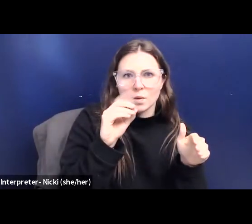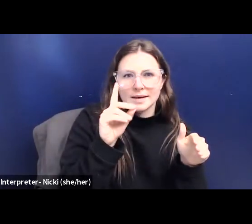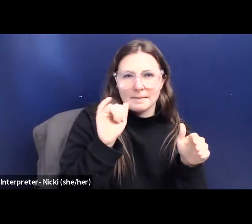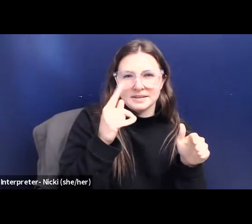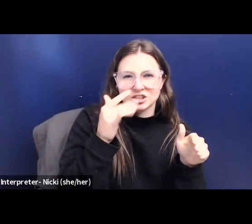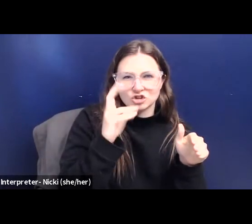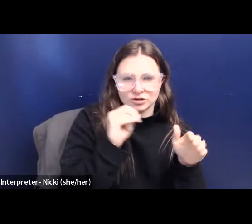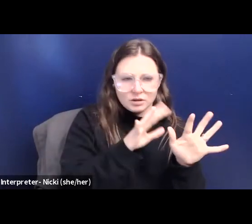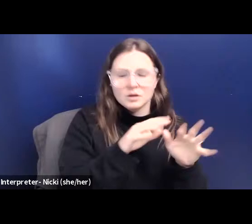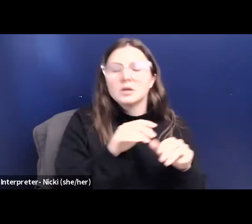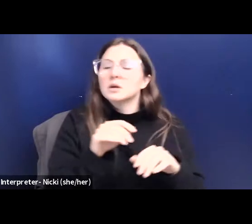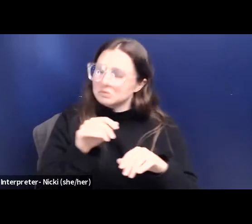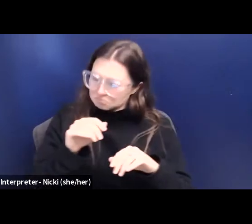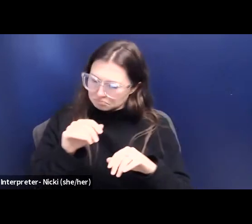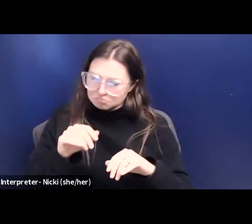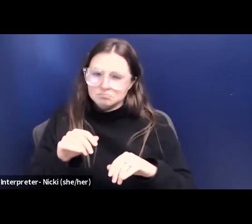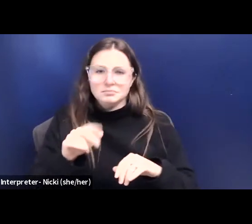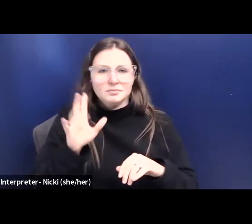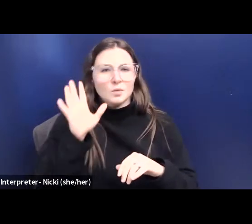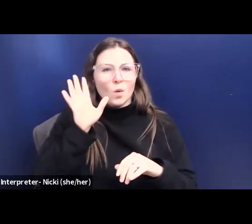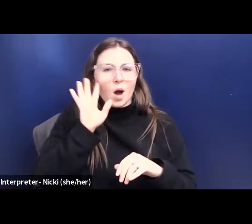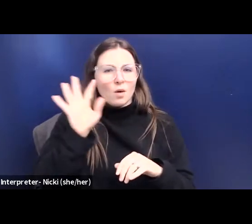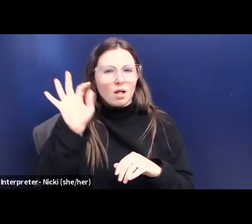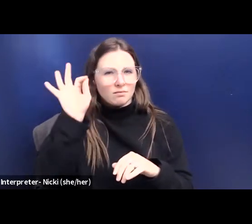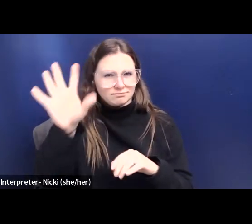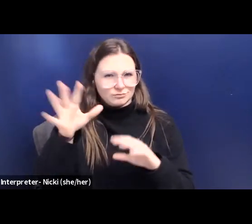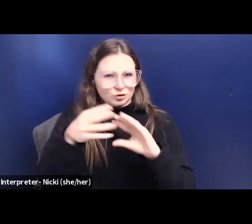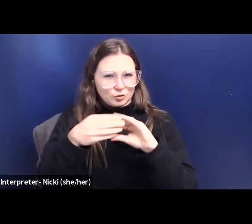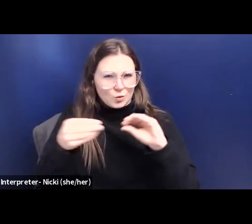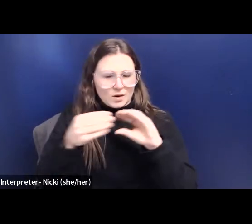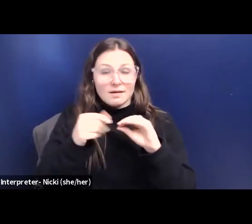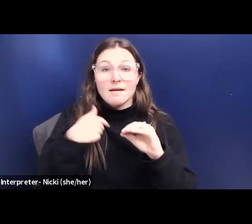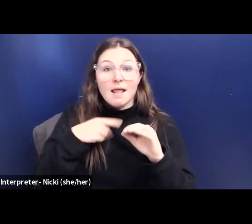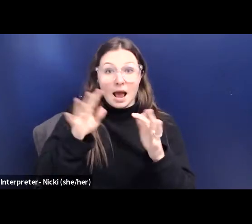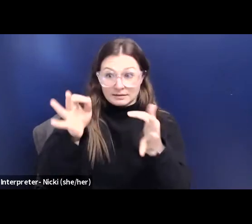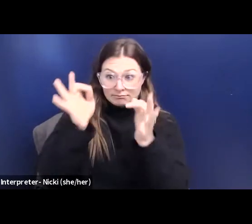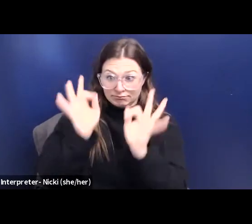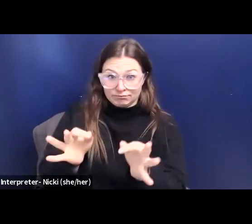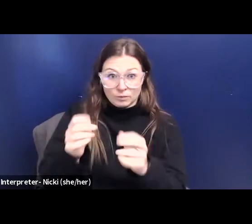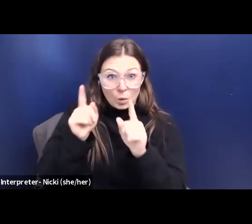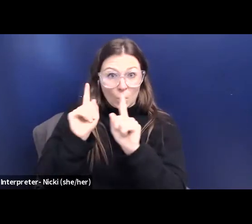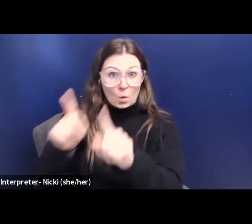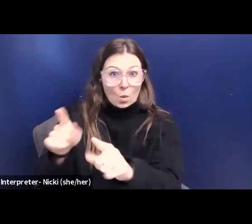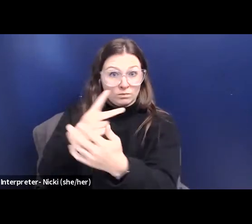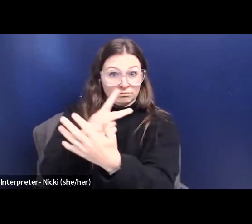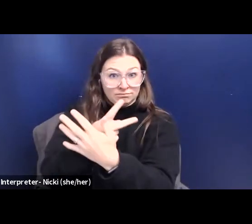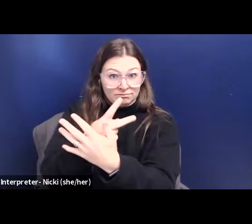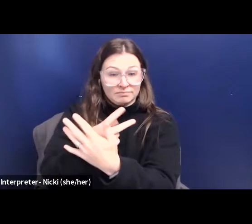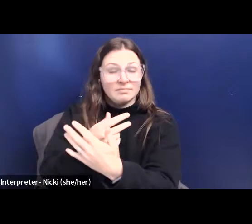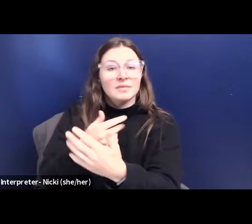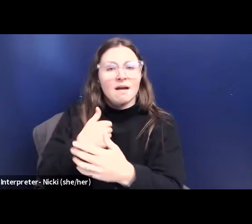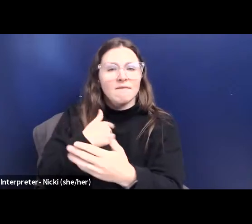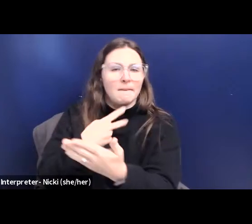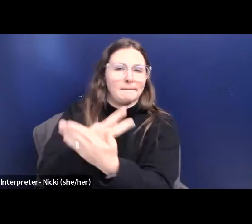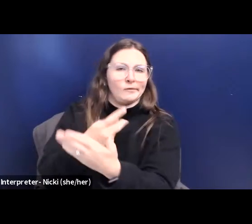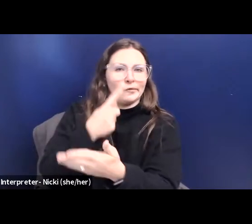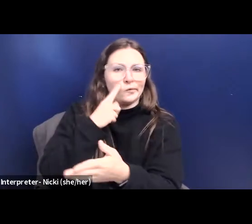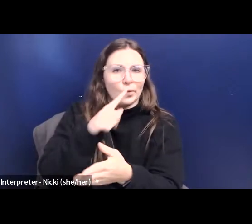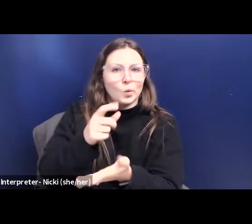question. When I chose to go to graduate school, get a master's in social work, go into more debt